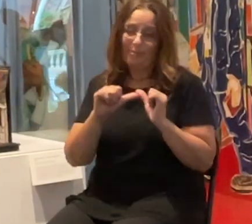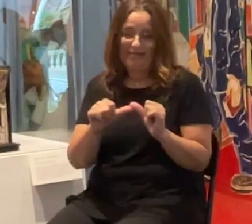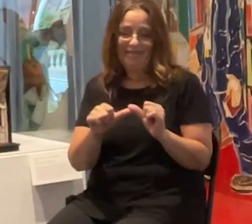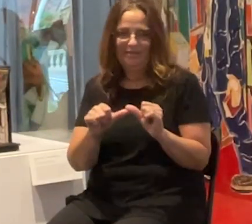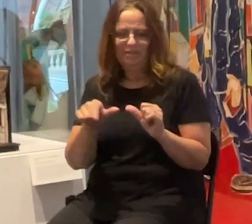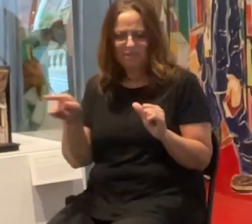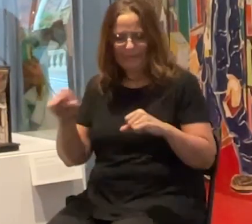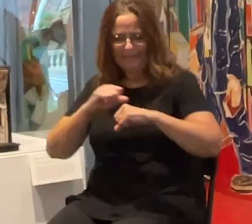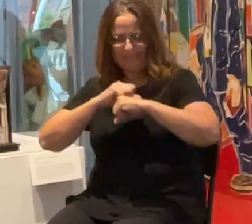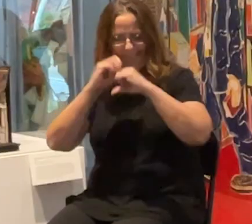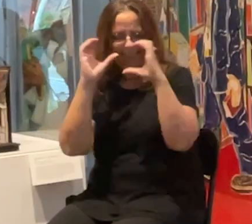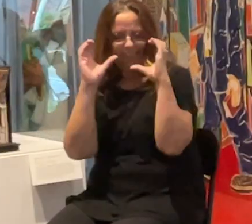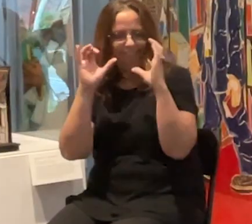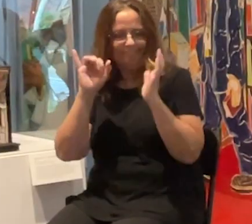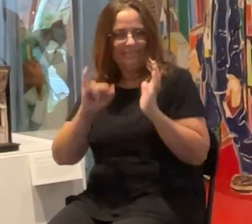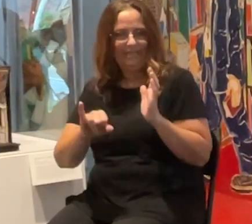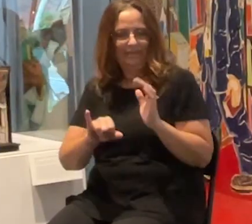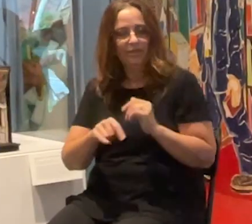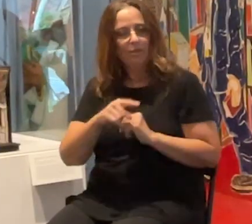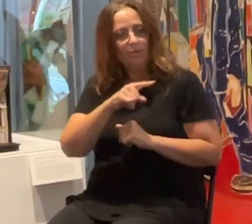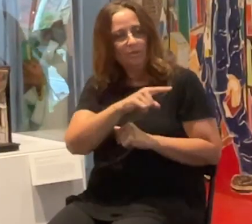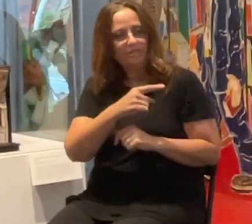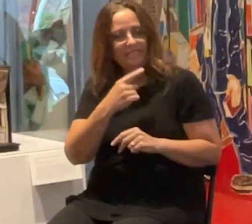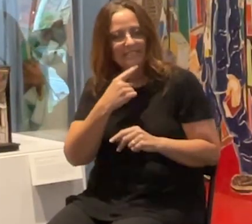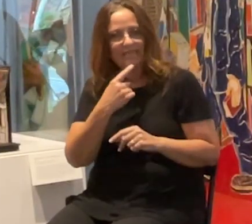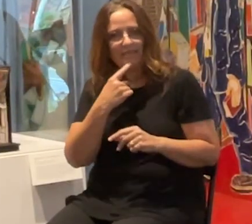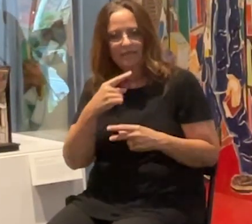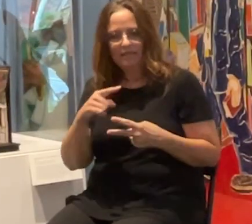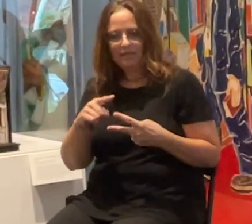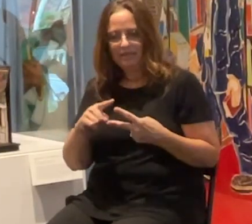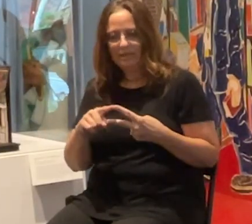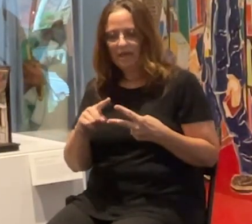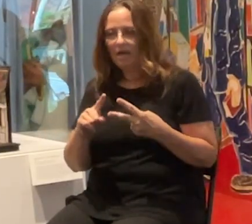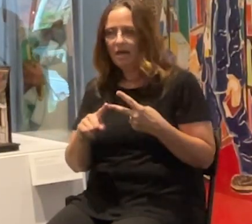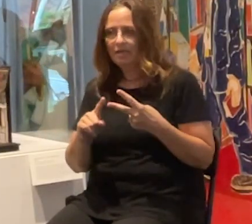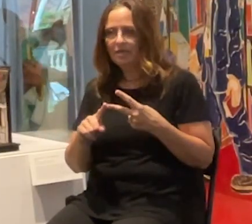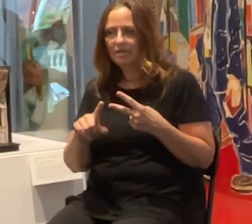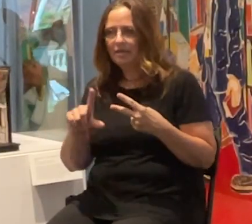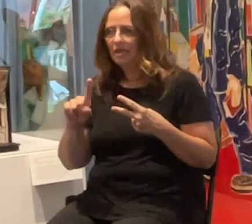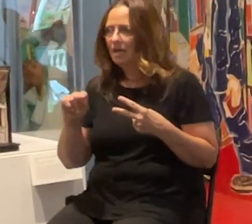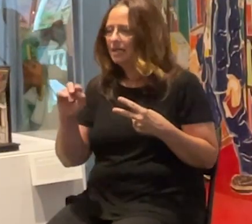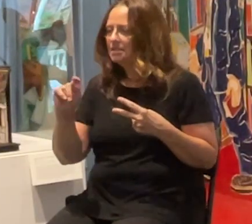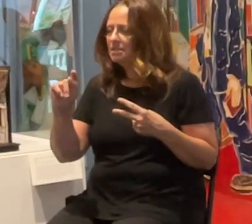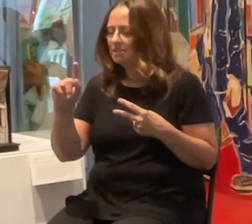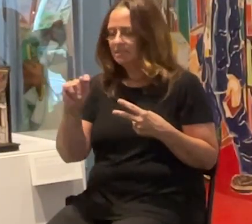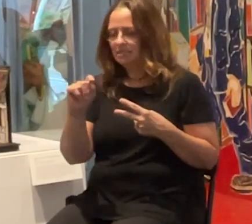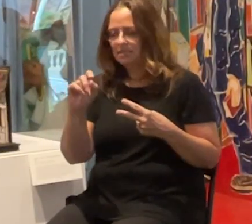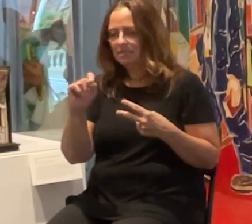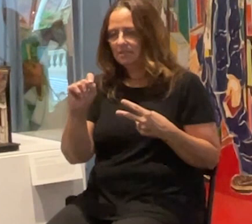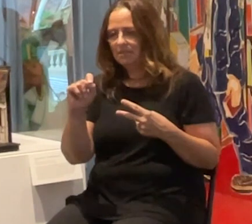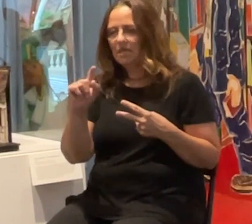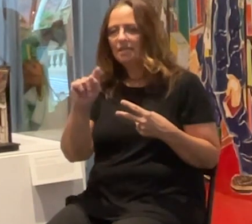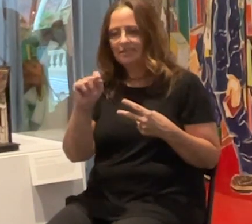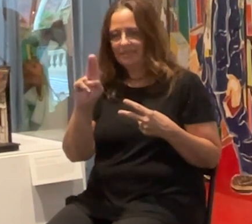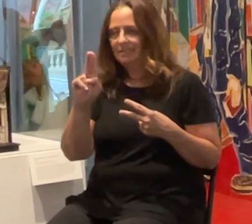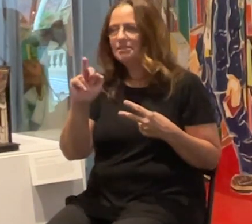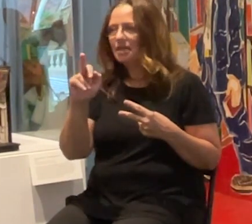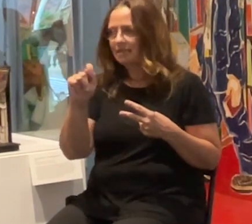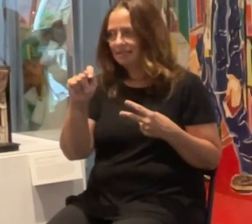you, Sarah-Lina, you mentioned two of them. I believe the only other one would be Tut's Fever at the Museum of Moving Image in